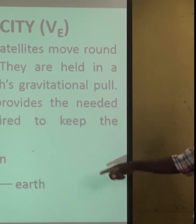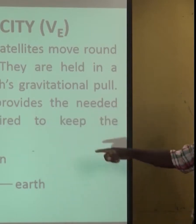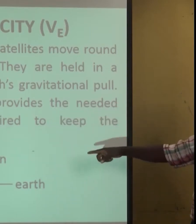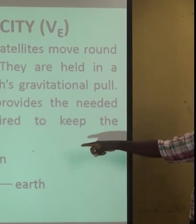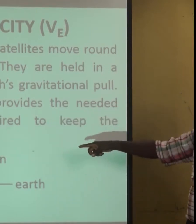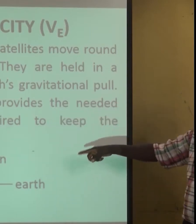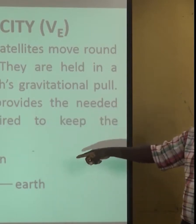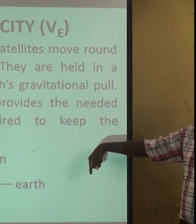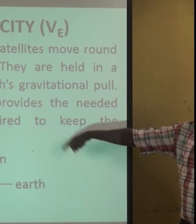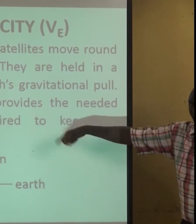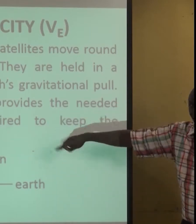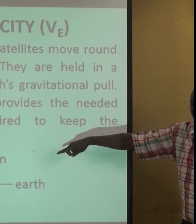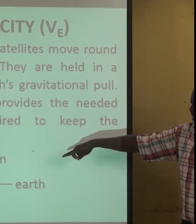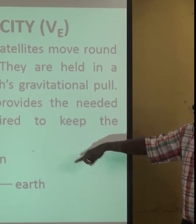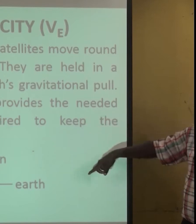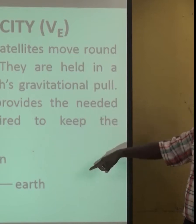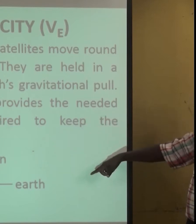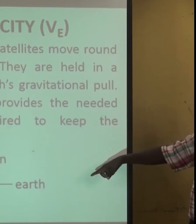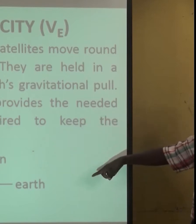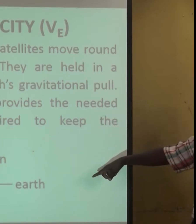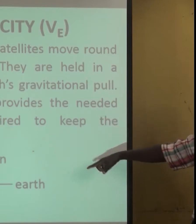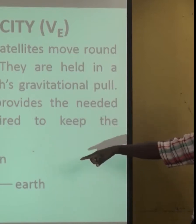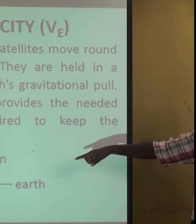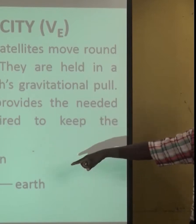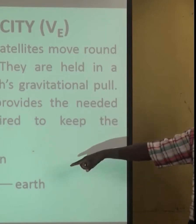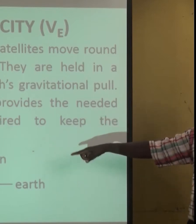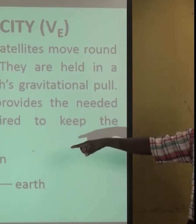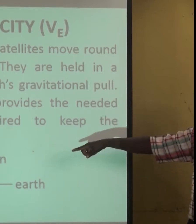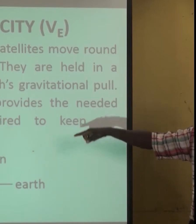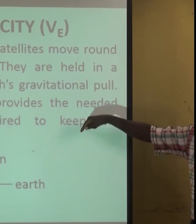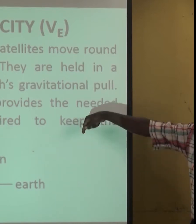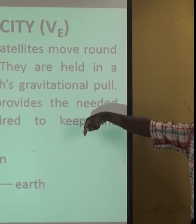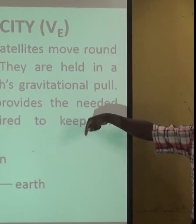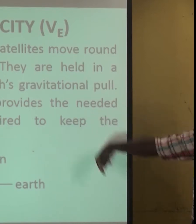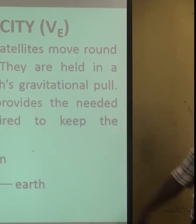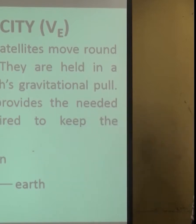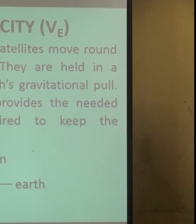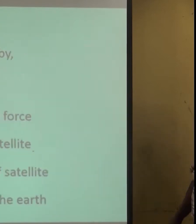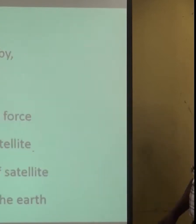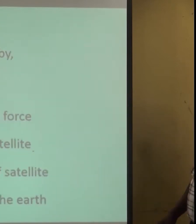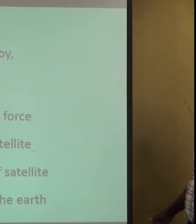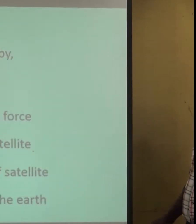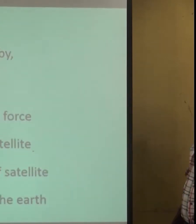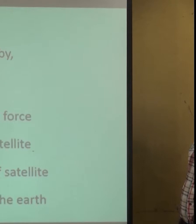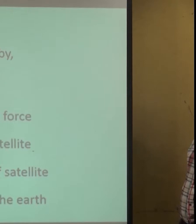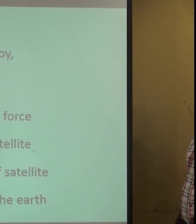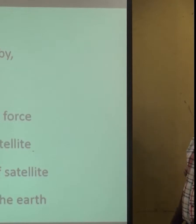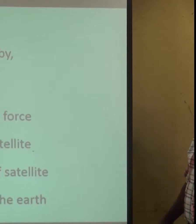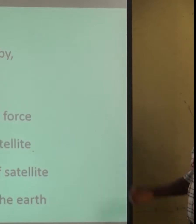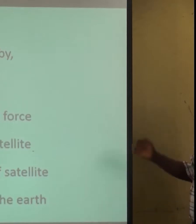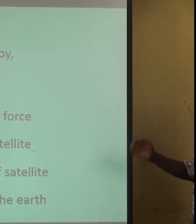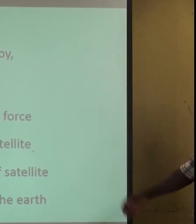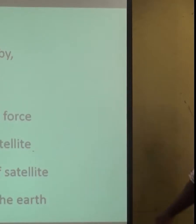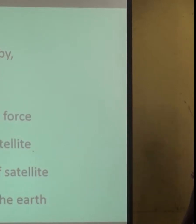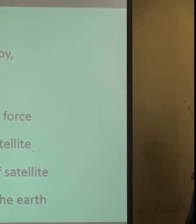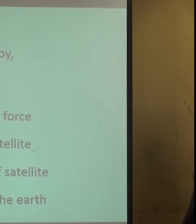And what keeps this Moon in its orbit is the Earth's gravitational pull. So centripetal force is